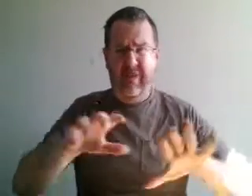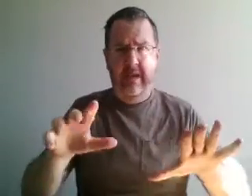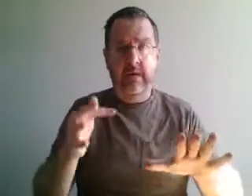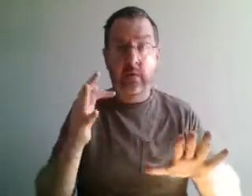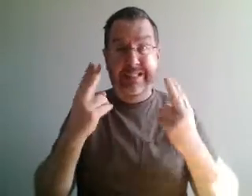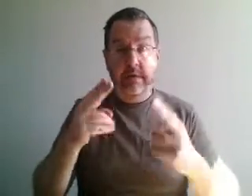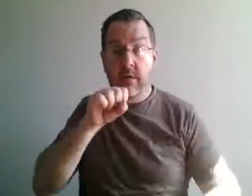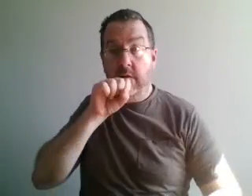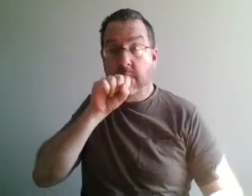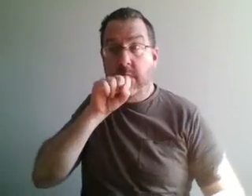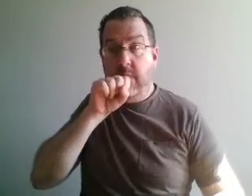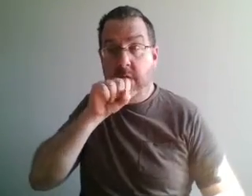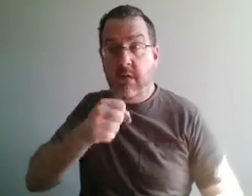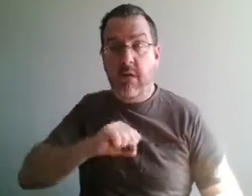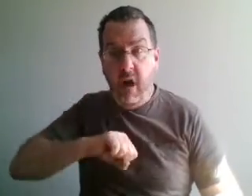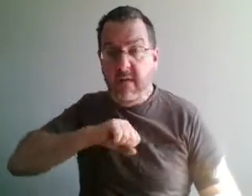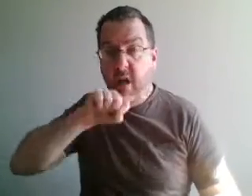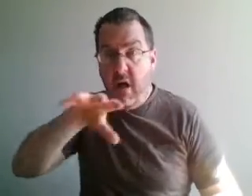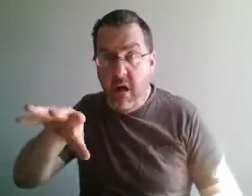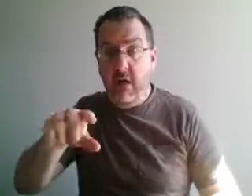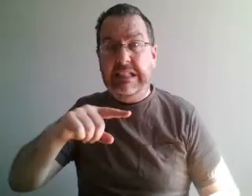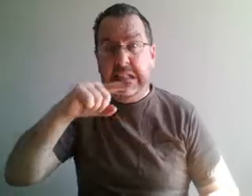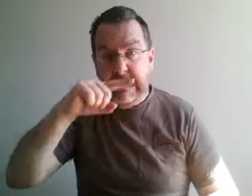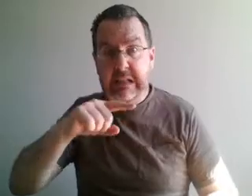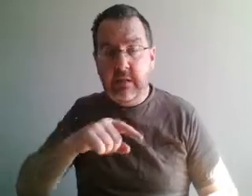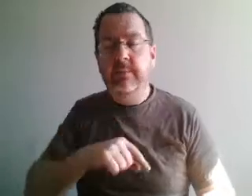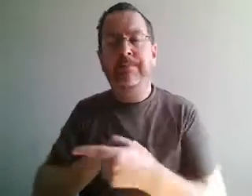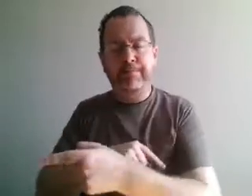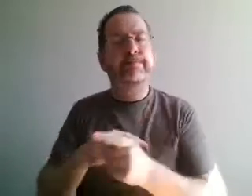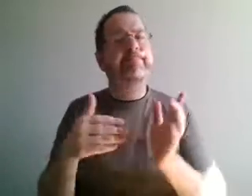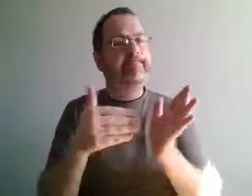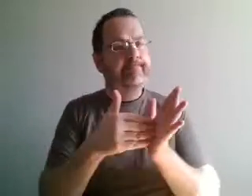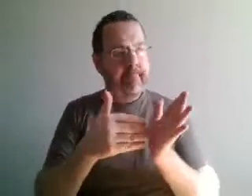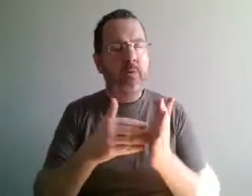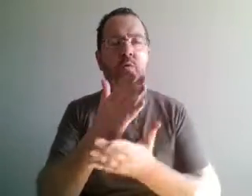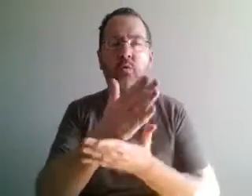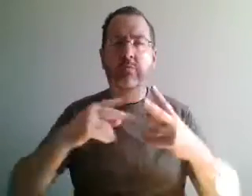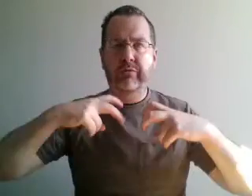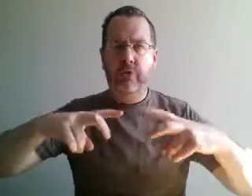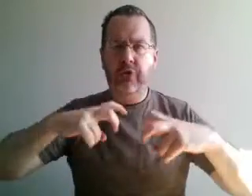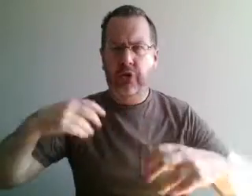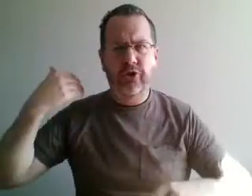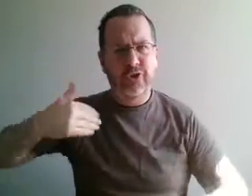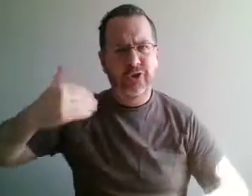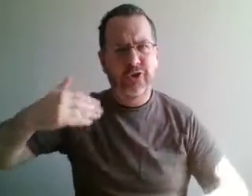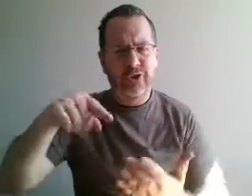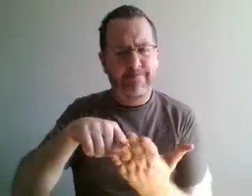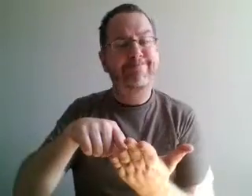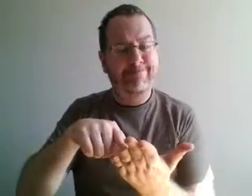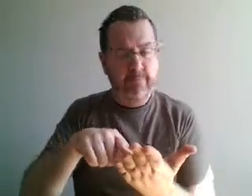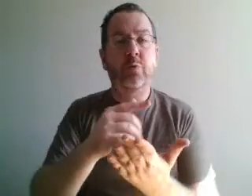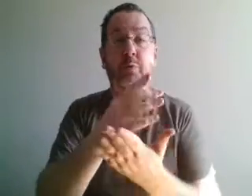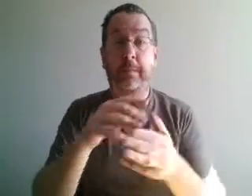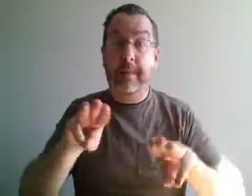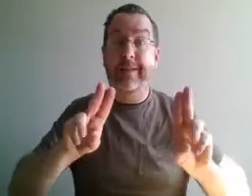are they spreading it? Yes, there have been a number of studies now that have shown that people can spread it when they're asymptomatic. So the